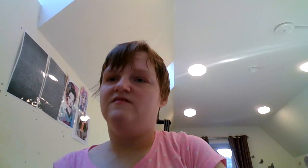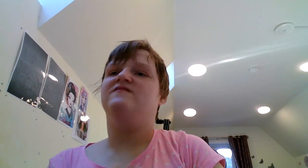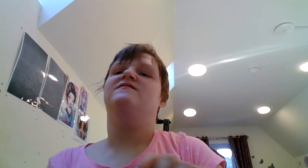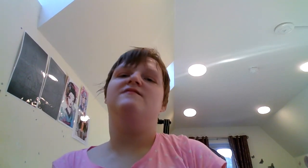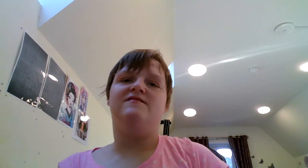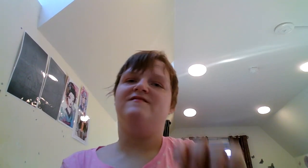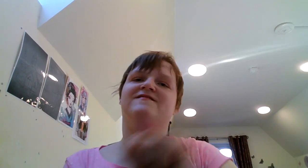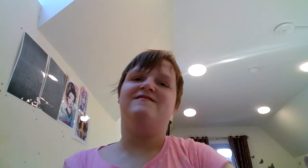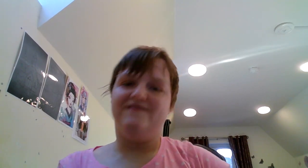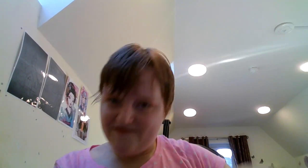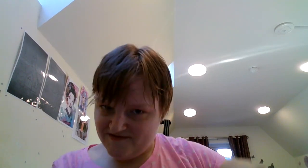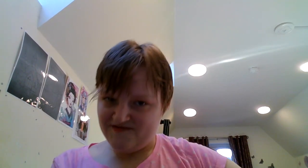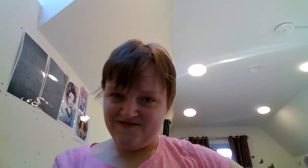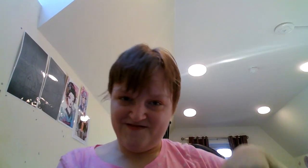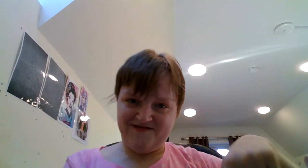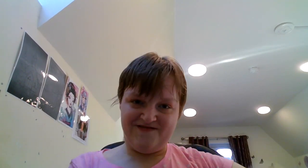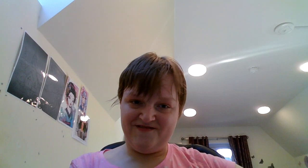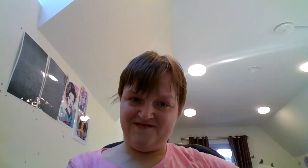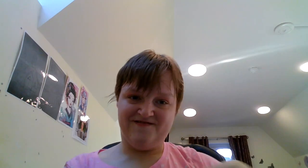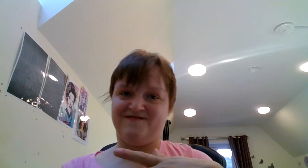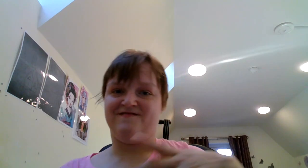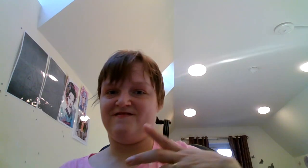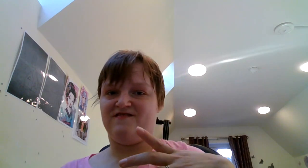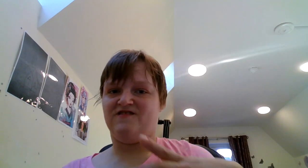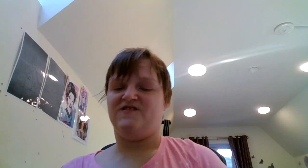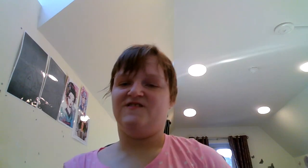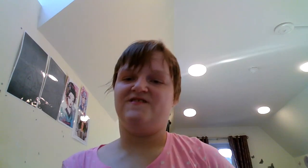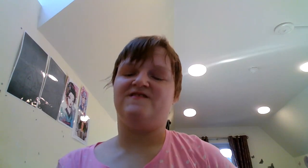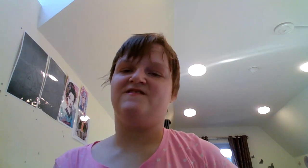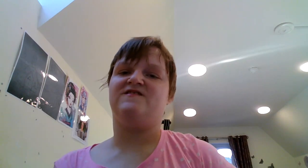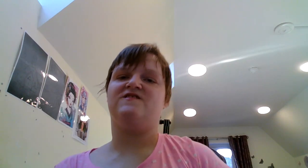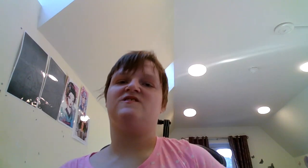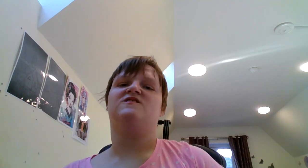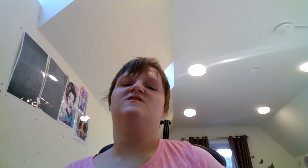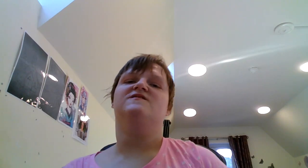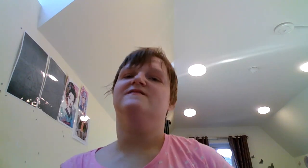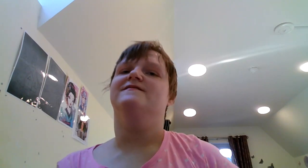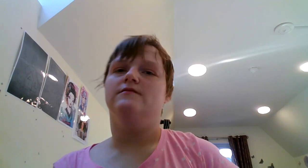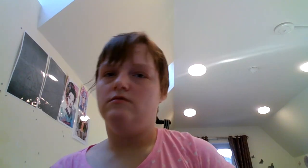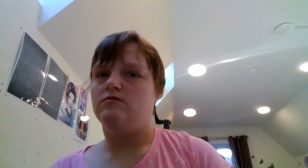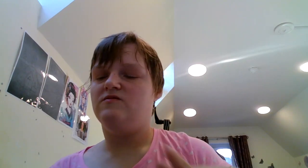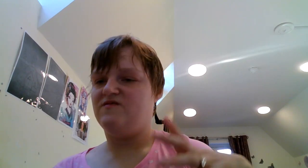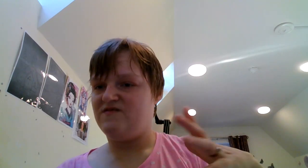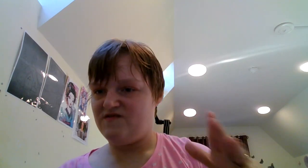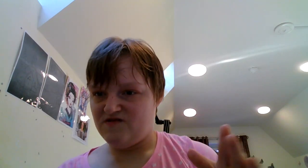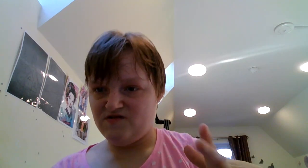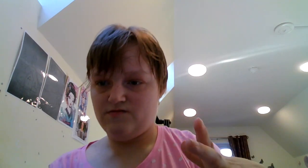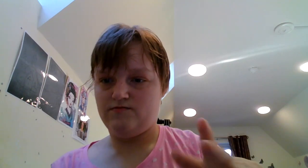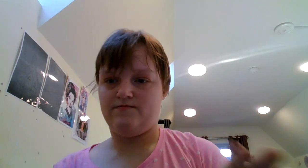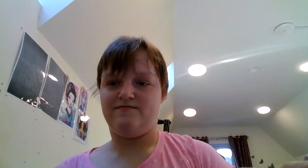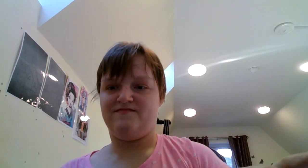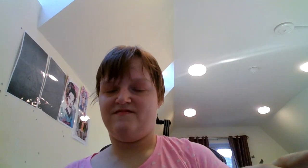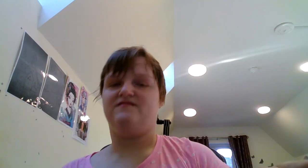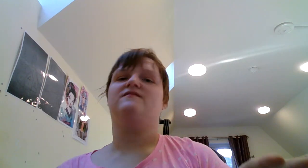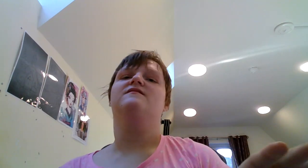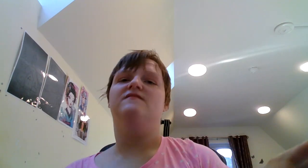a chronic and potentially life-threatening condition where the body loses its ability to produce insulin,